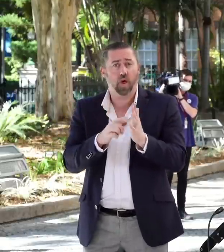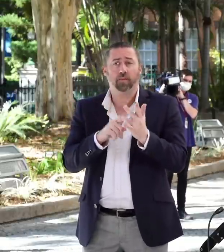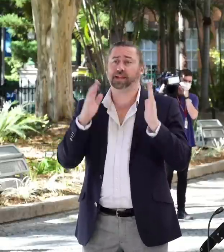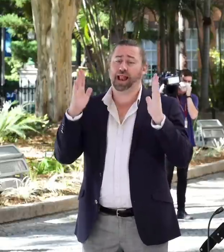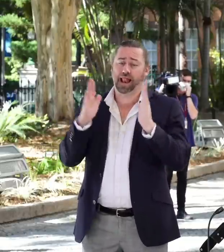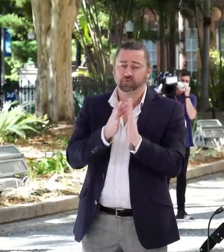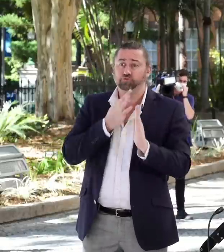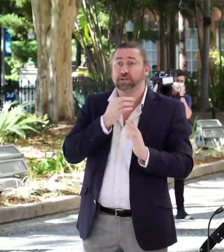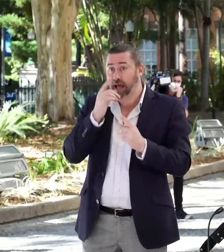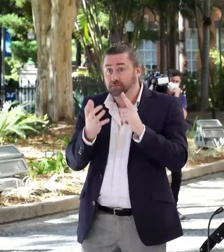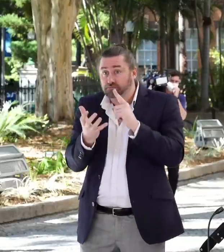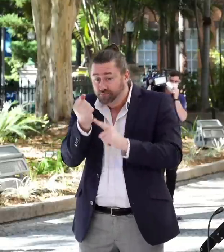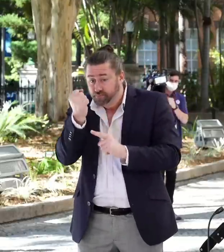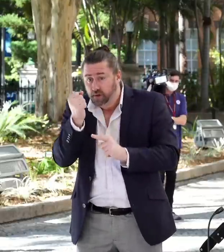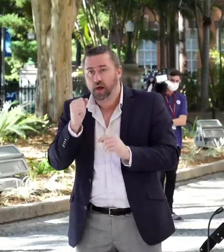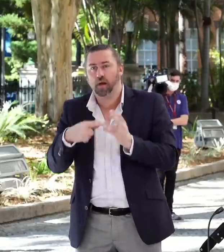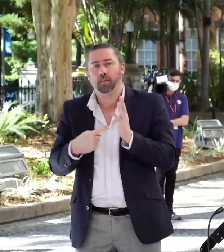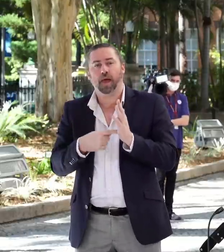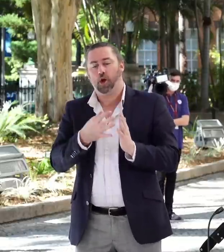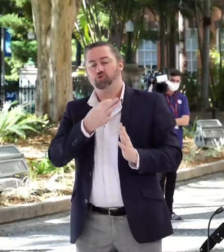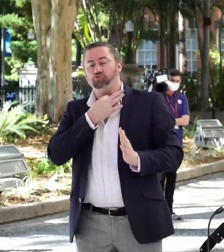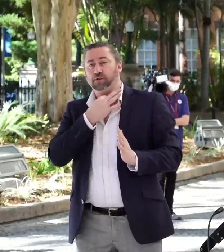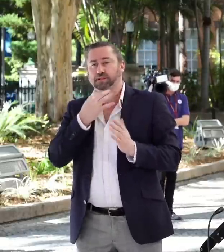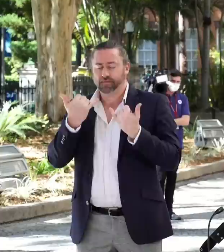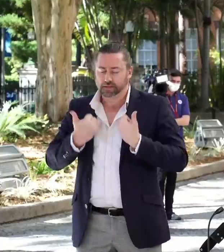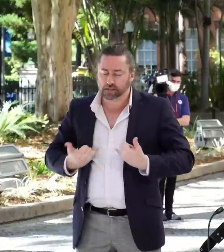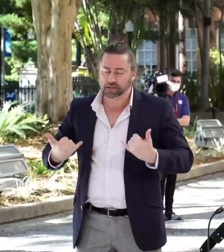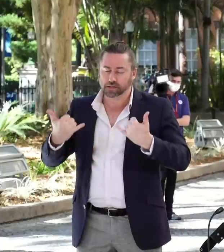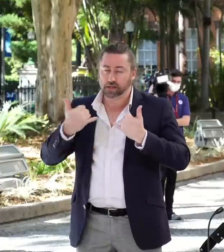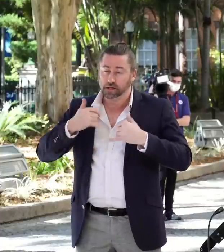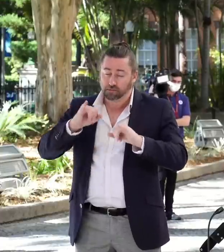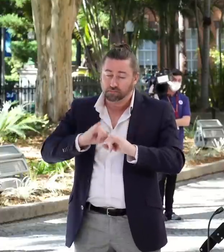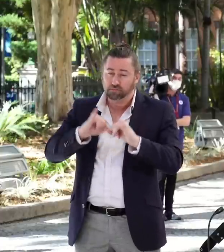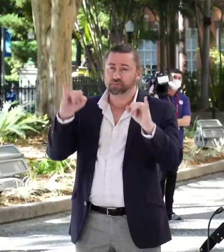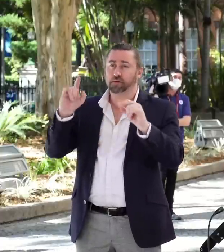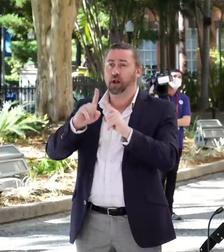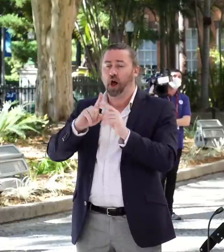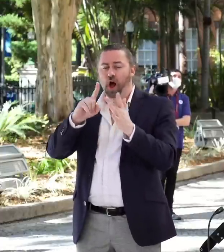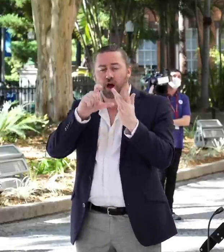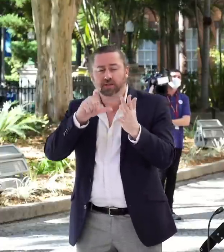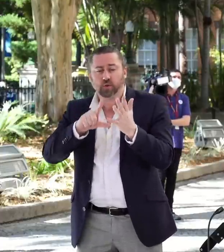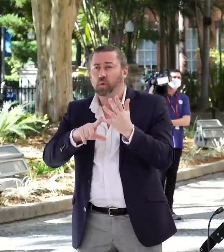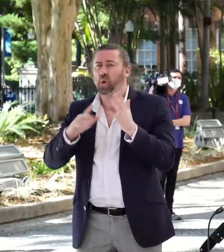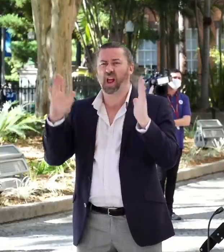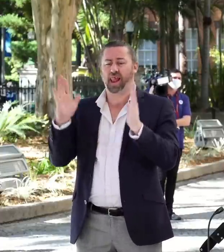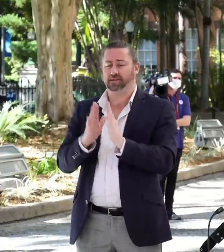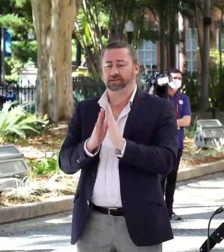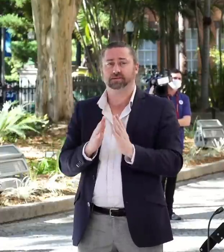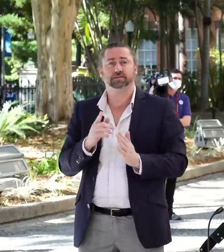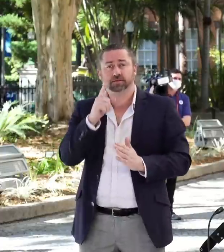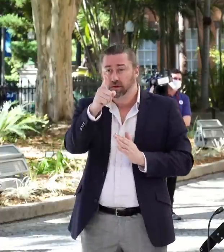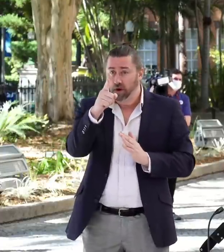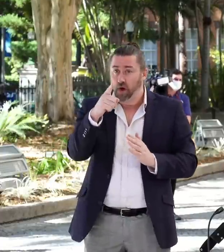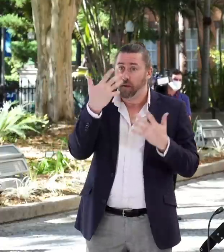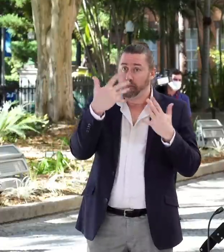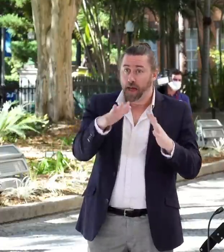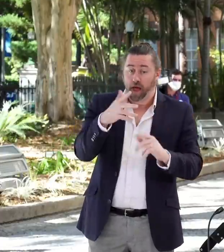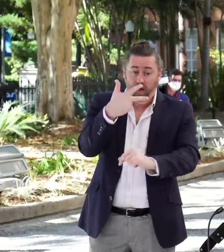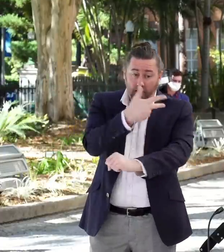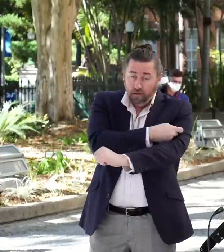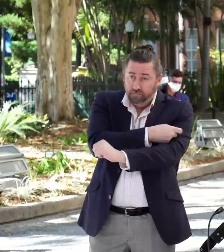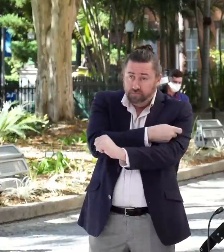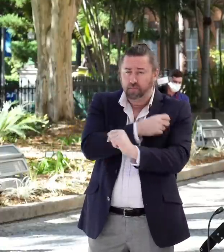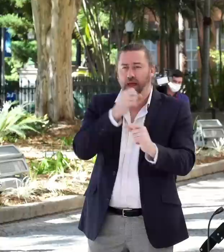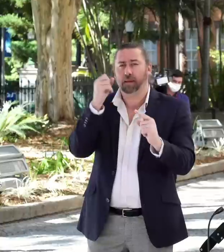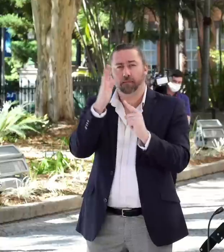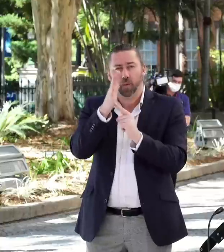AstraZeneca. Anyone who's already had a dose of either Pfizer or AstraZeneca, it's extremely important you go and get a second dose, because we